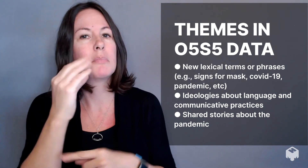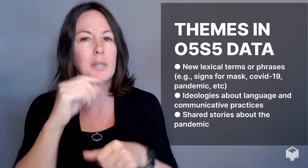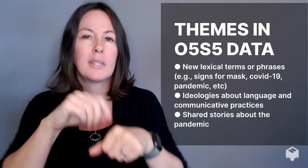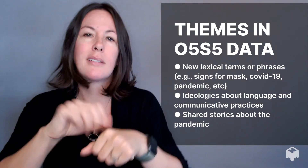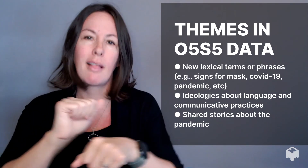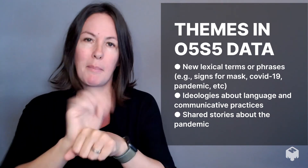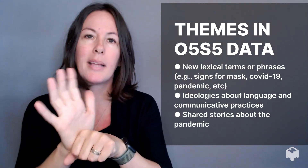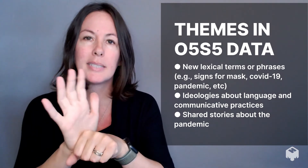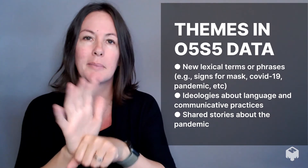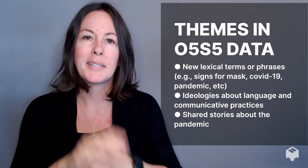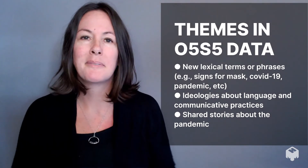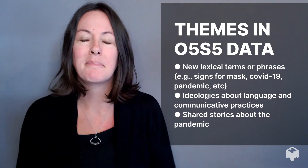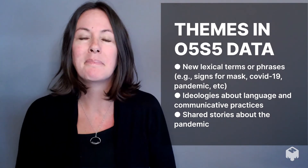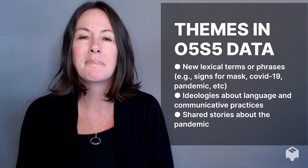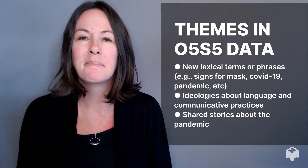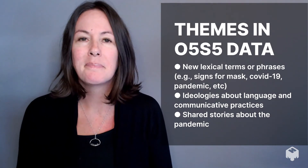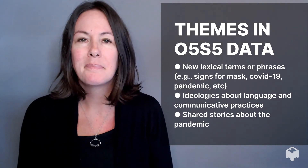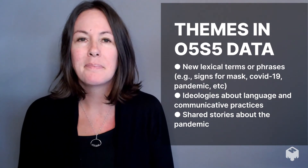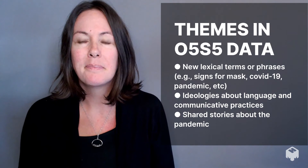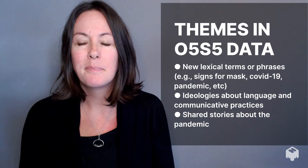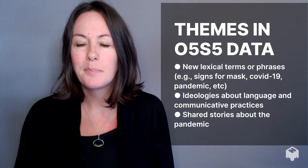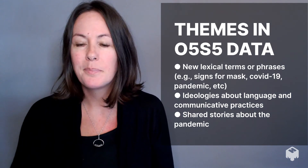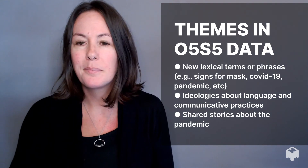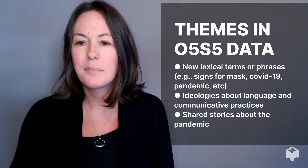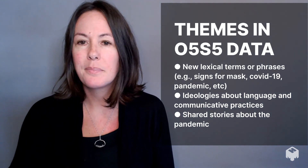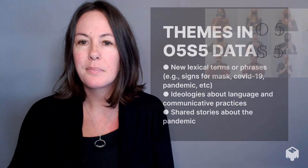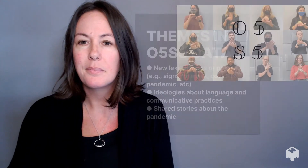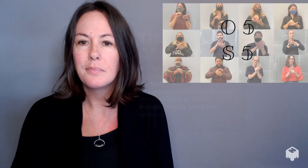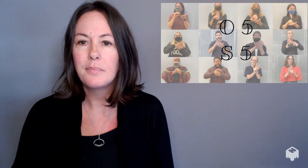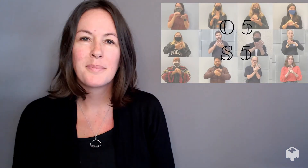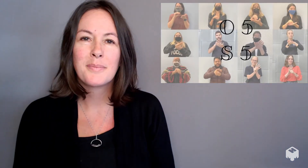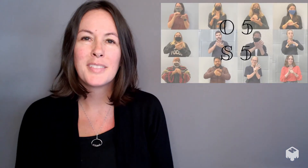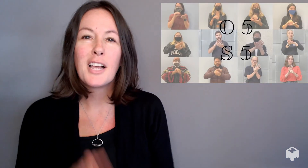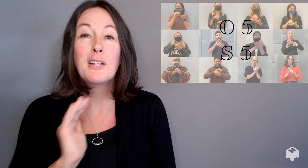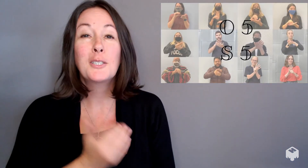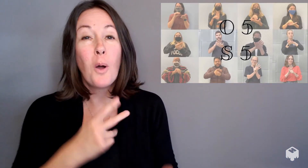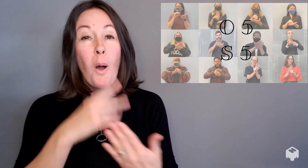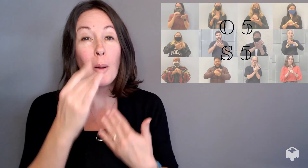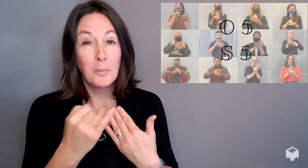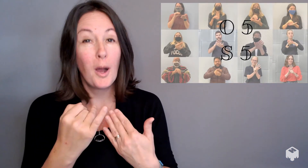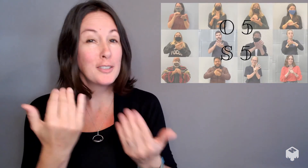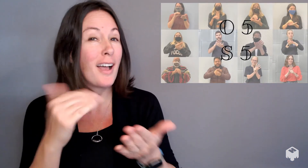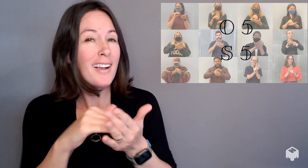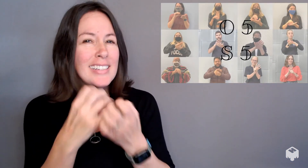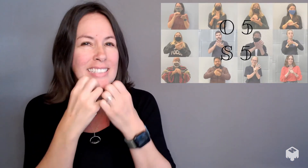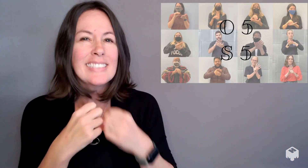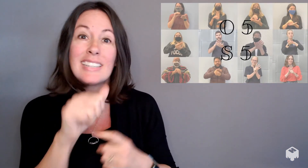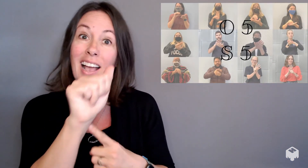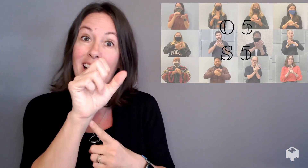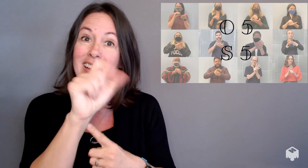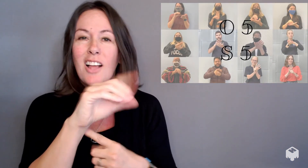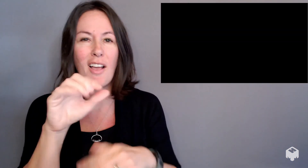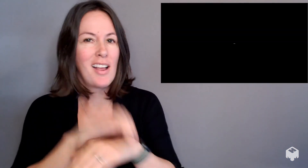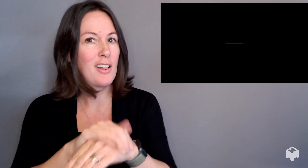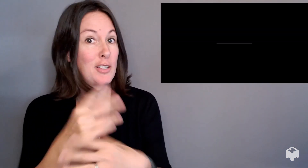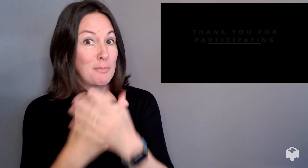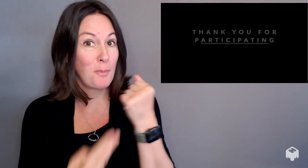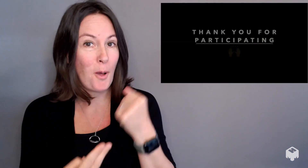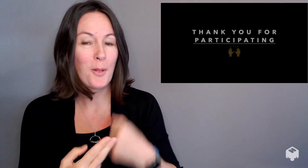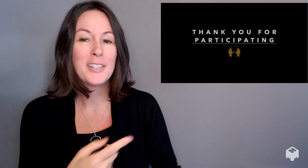stories about people's experiences during the time of COVID. So as I mentioned, our project values both ASL and English.